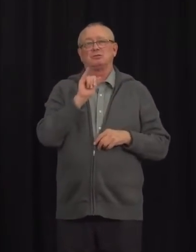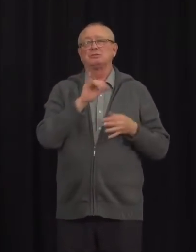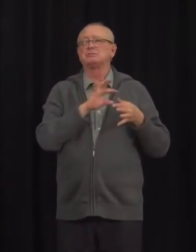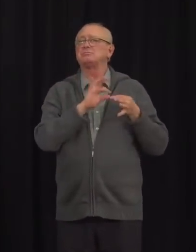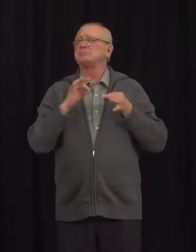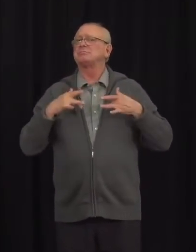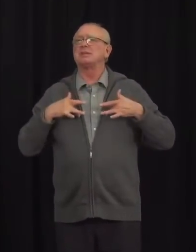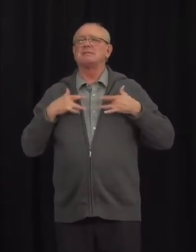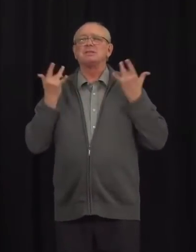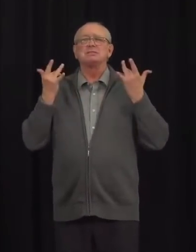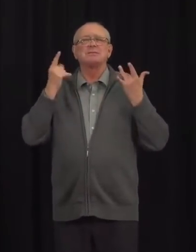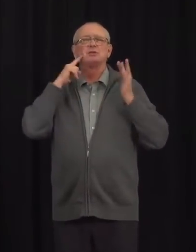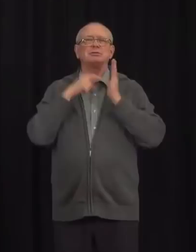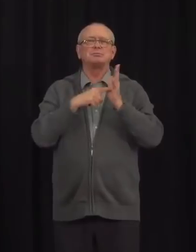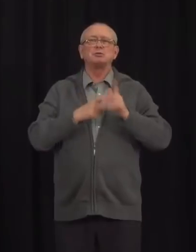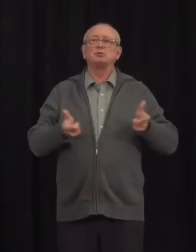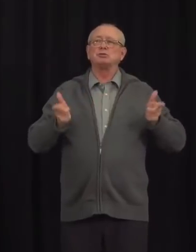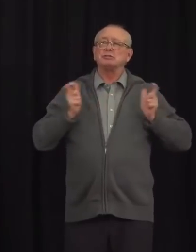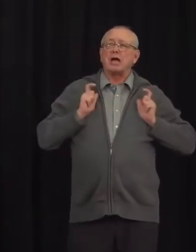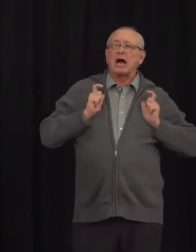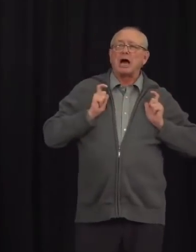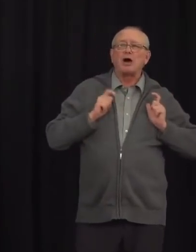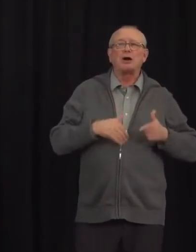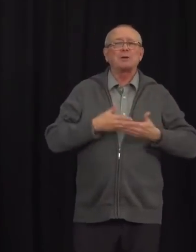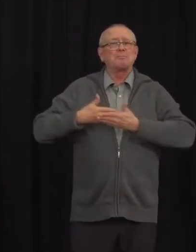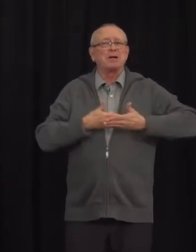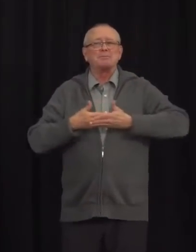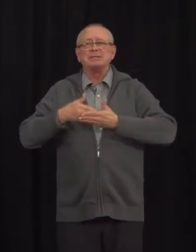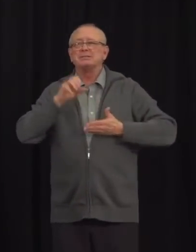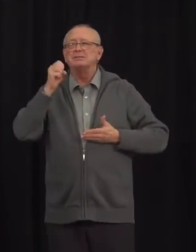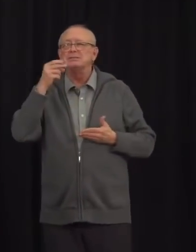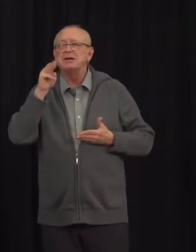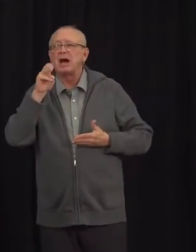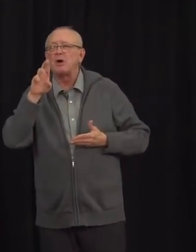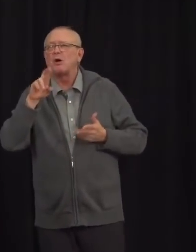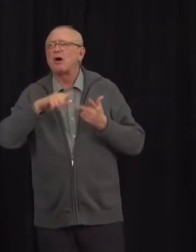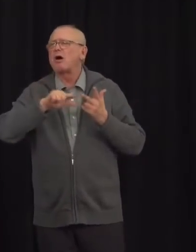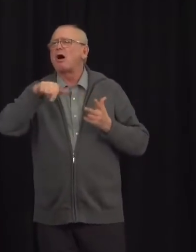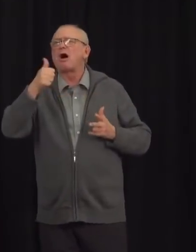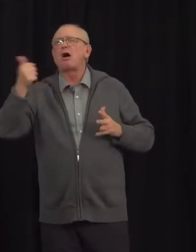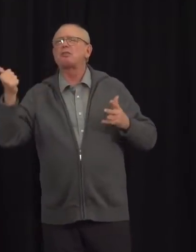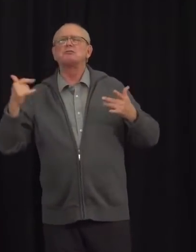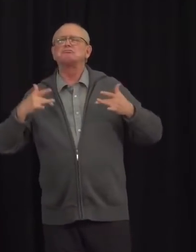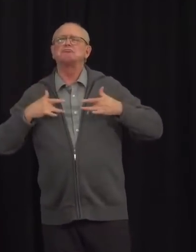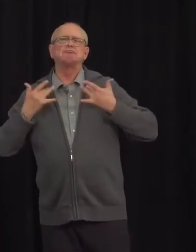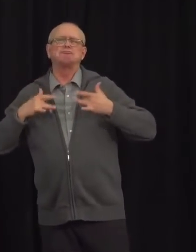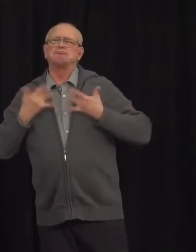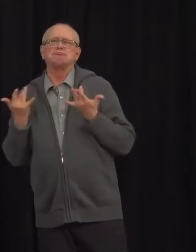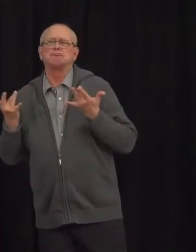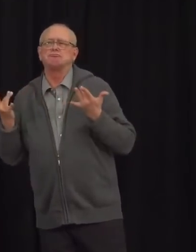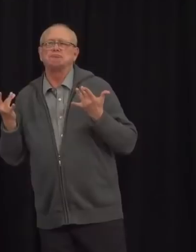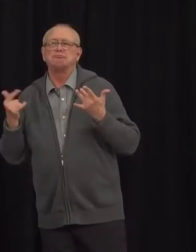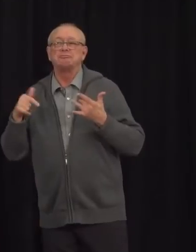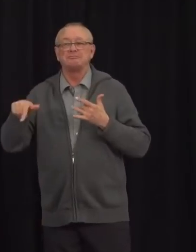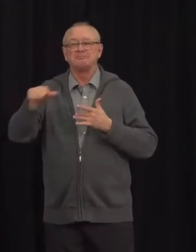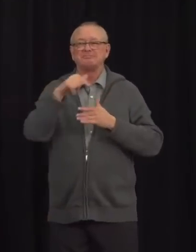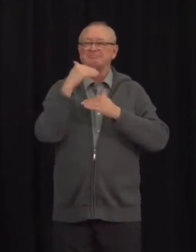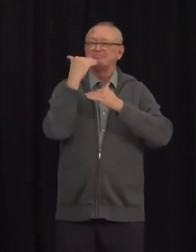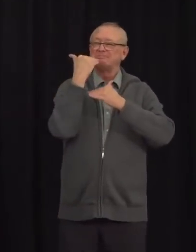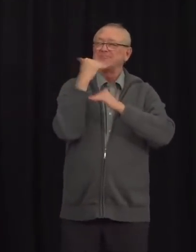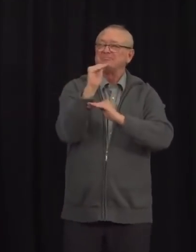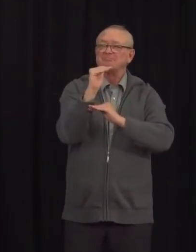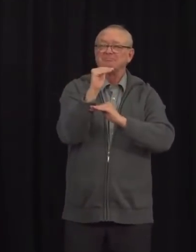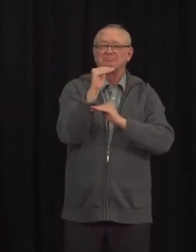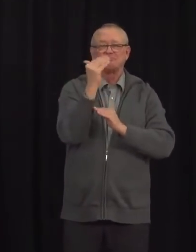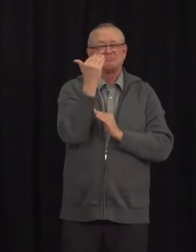retirement events, baby showers, and other social gatherings. This limit does not change the measures currently in place for events